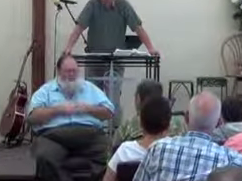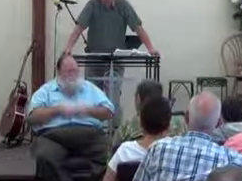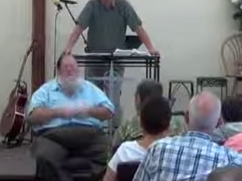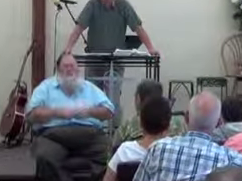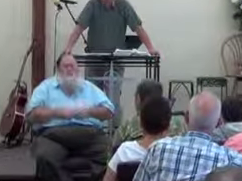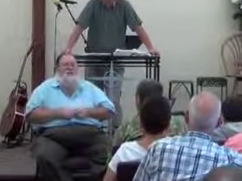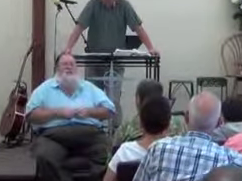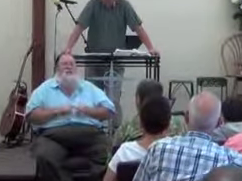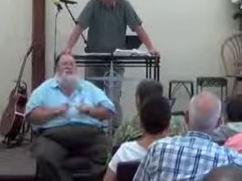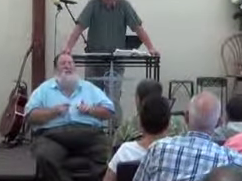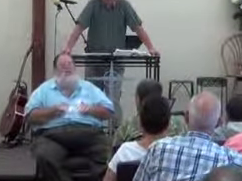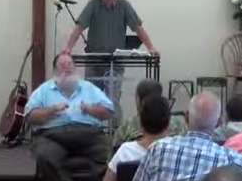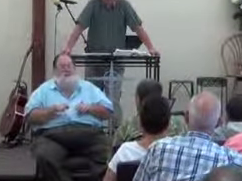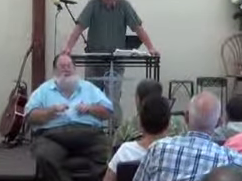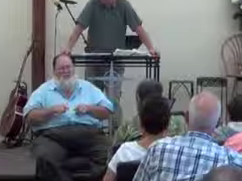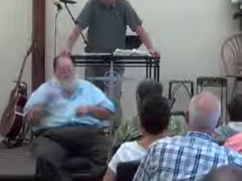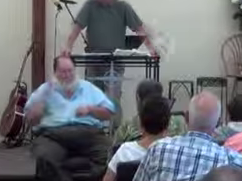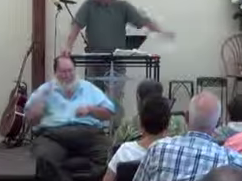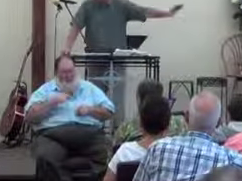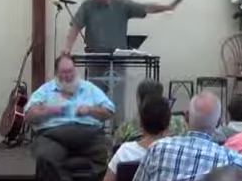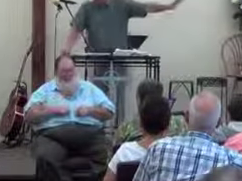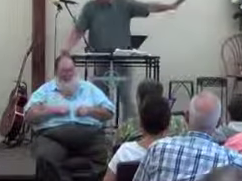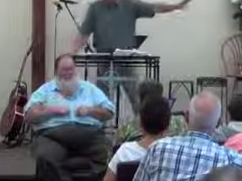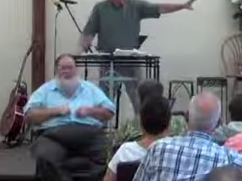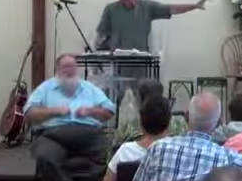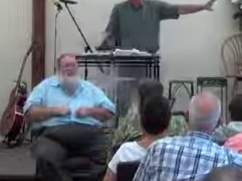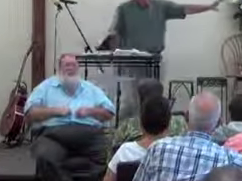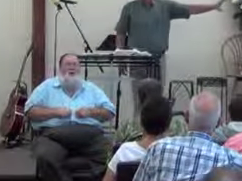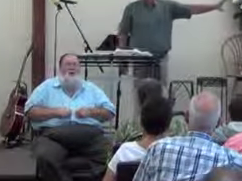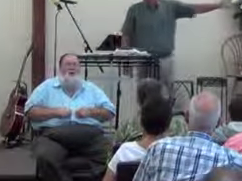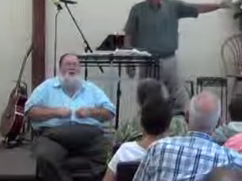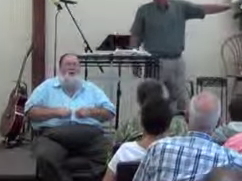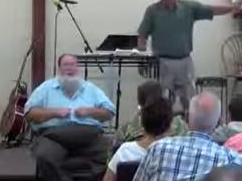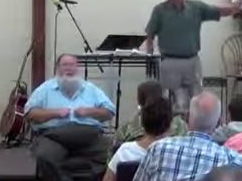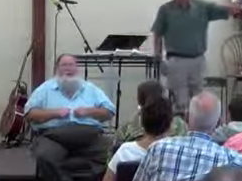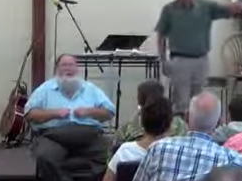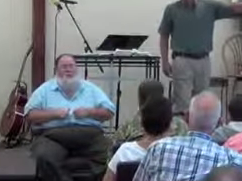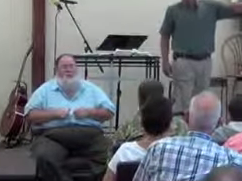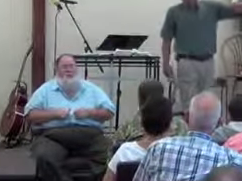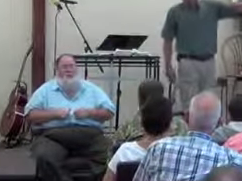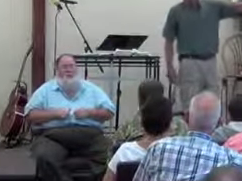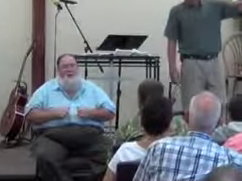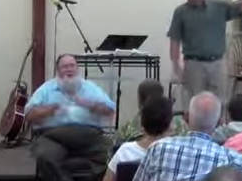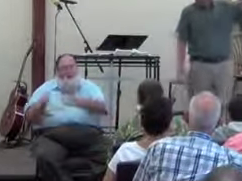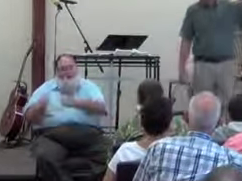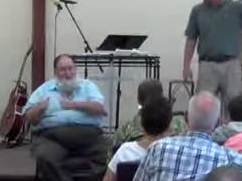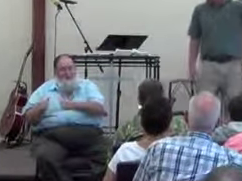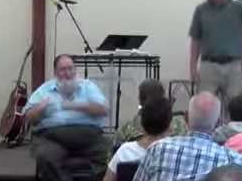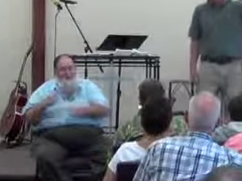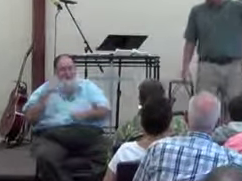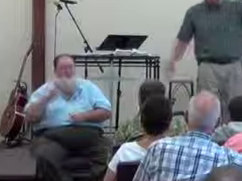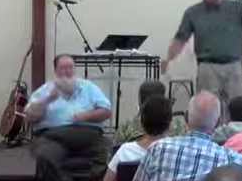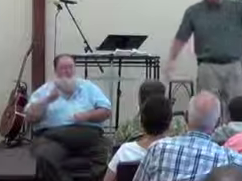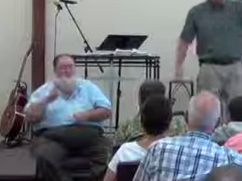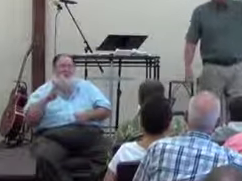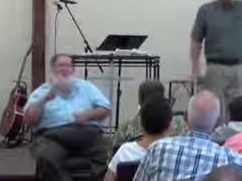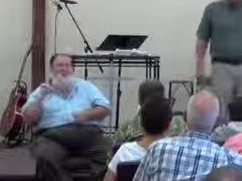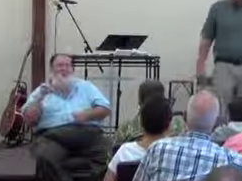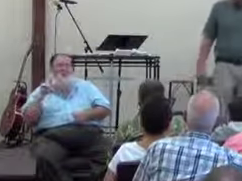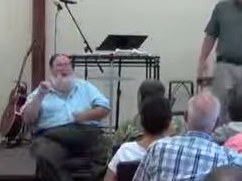I drive up to my bank machine and I see the Braille on there, I still can't figure out why there's a Braille on a drive-up